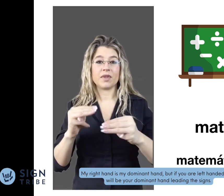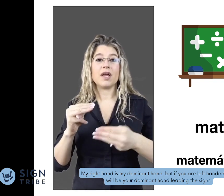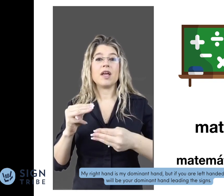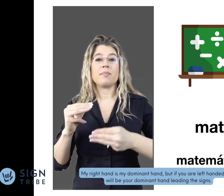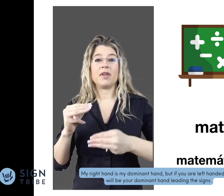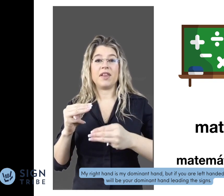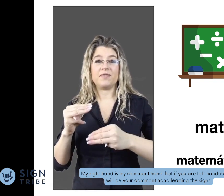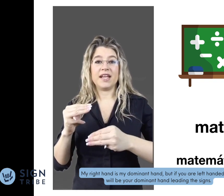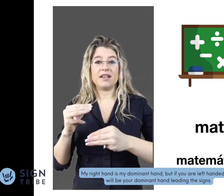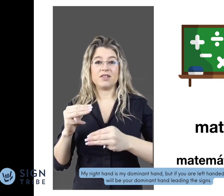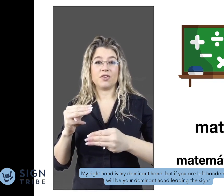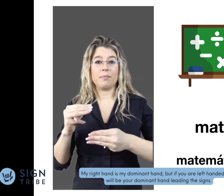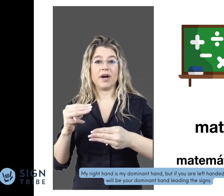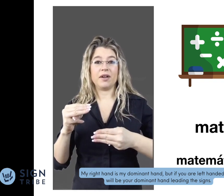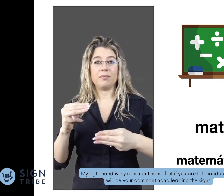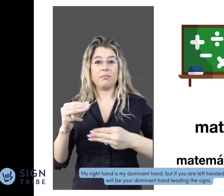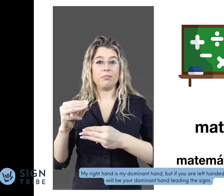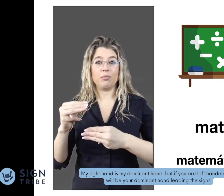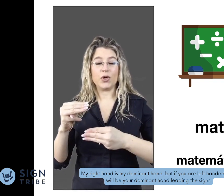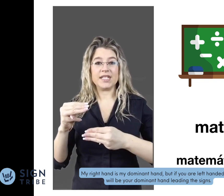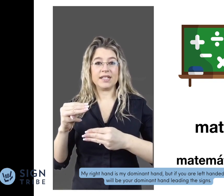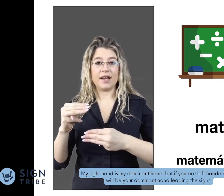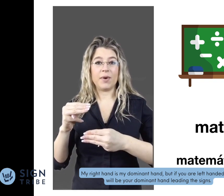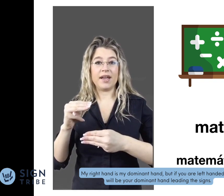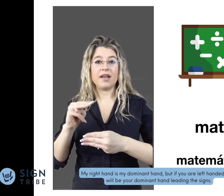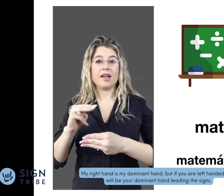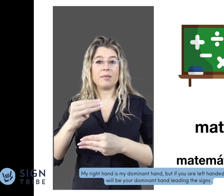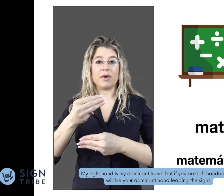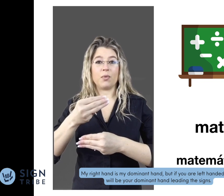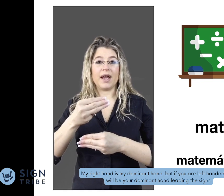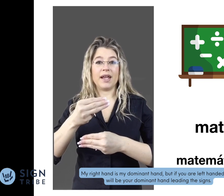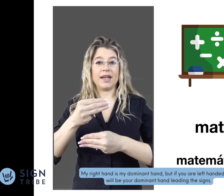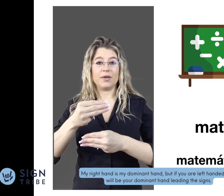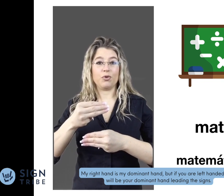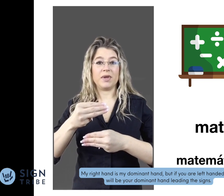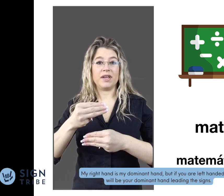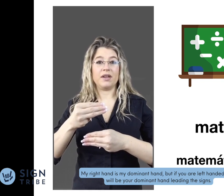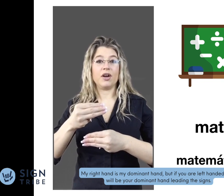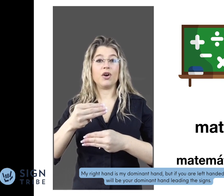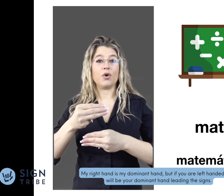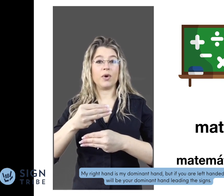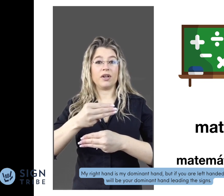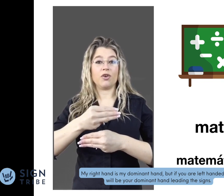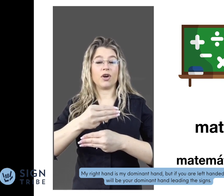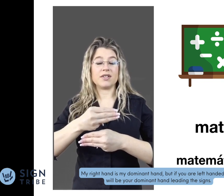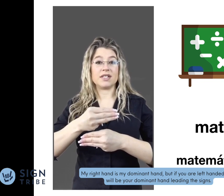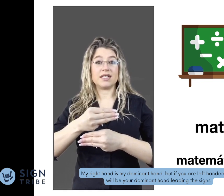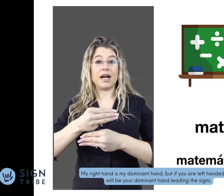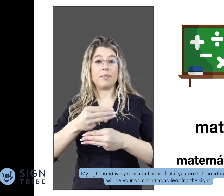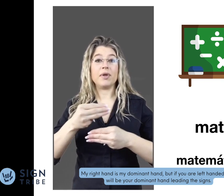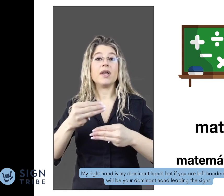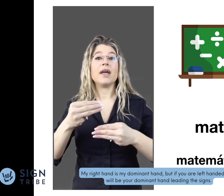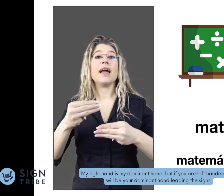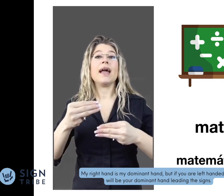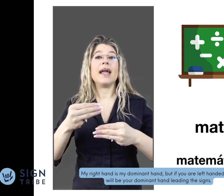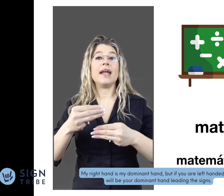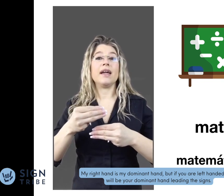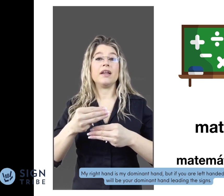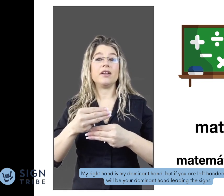My left hand is on the bottom, pointing that way. My right hand will be going across the top. And you